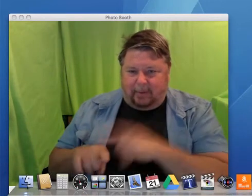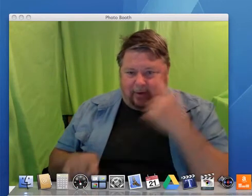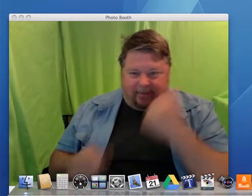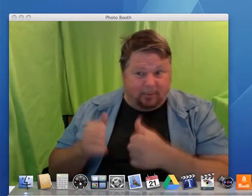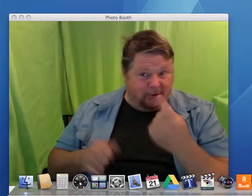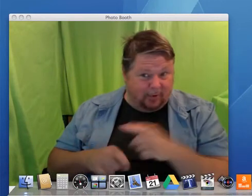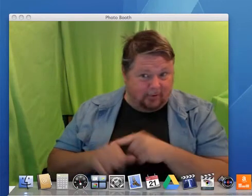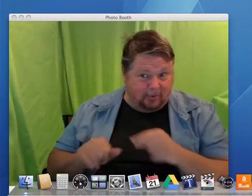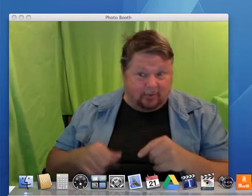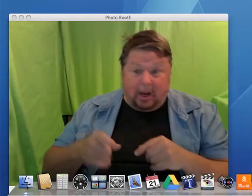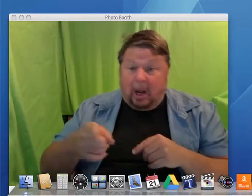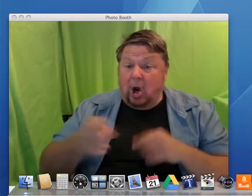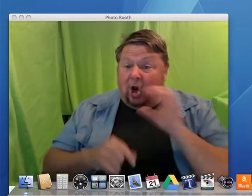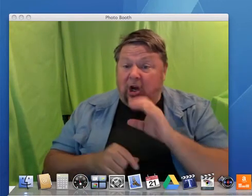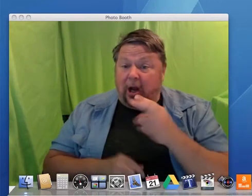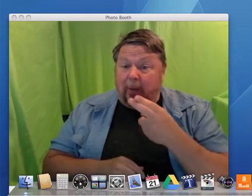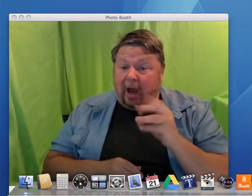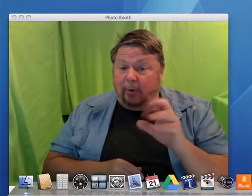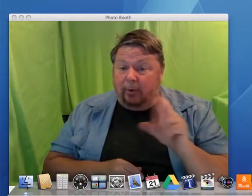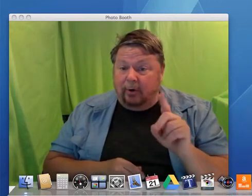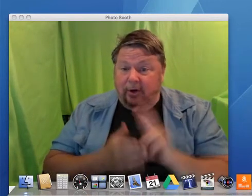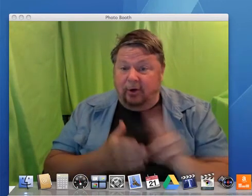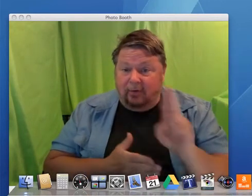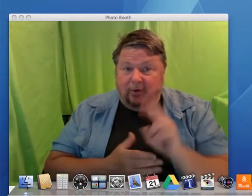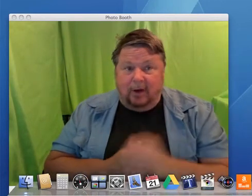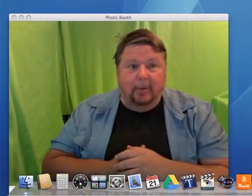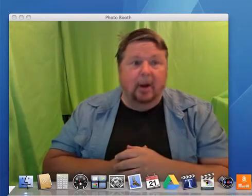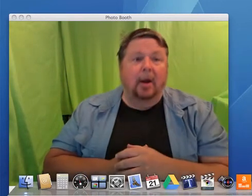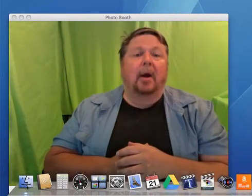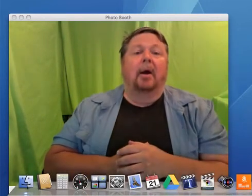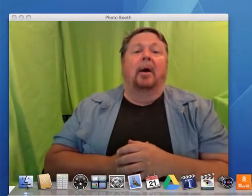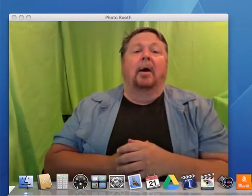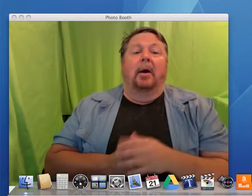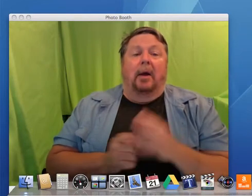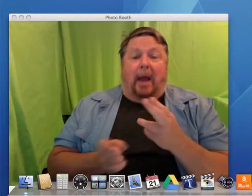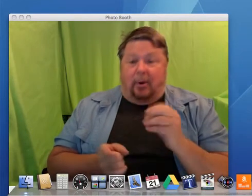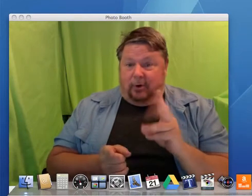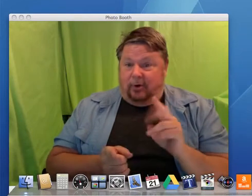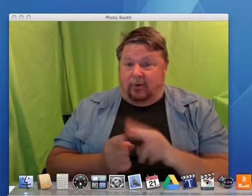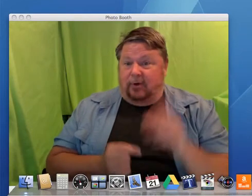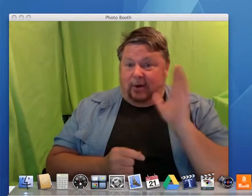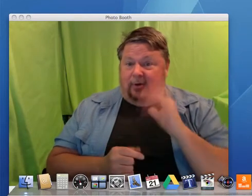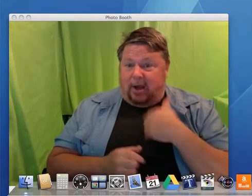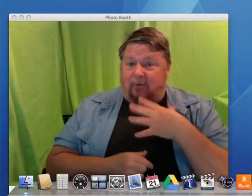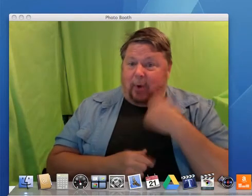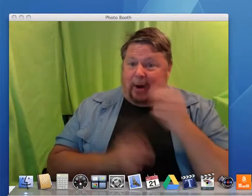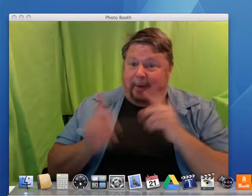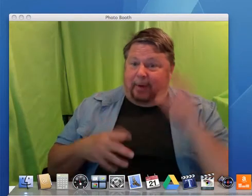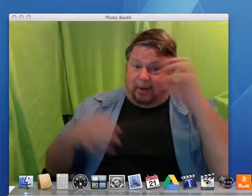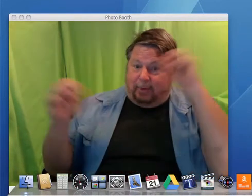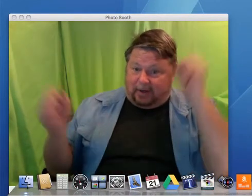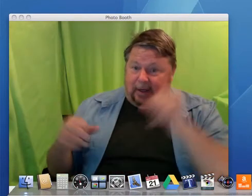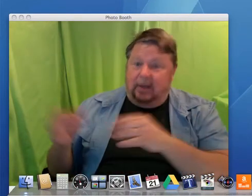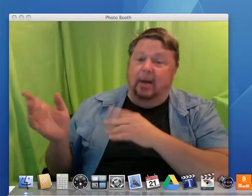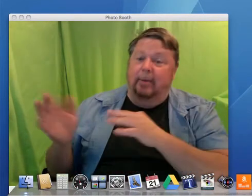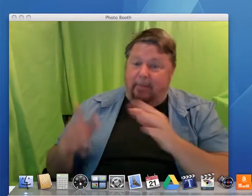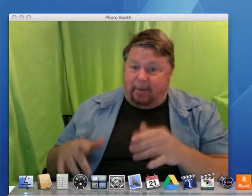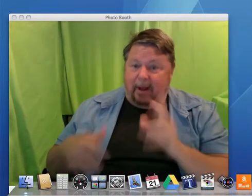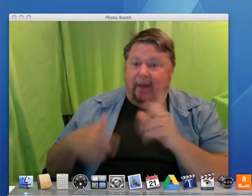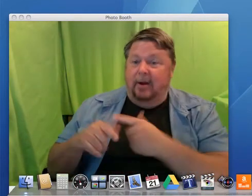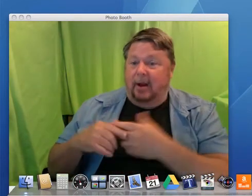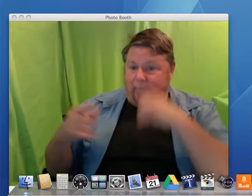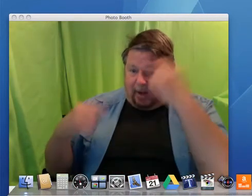time. I don't remember which one's first. Look it up. Howard University. Howard University used to have white people as president, blah, blah,